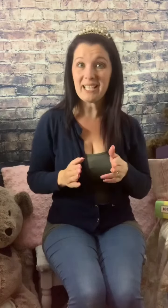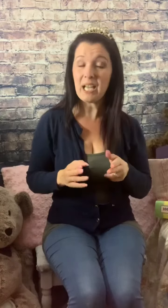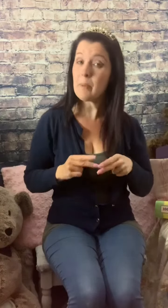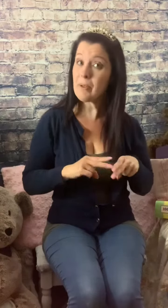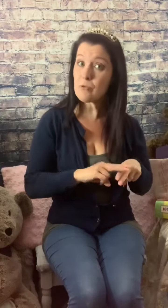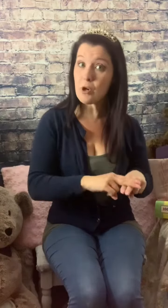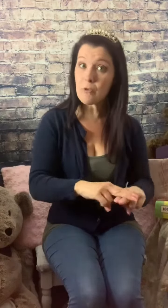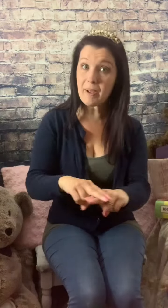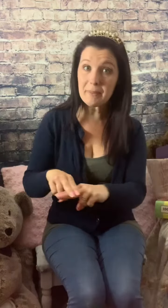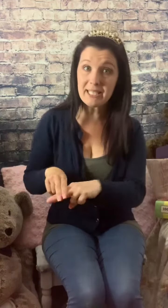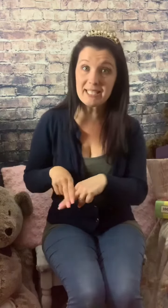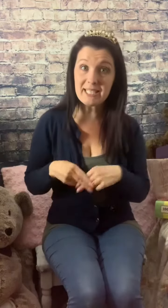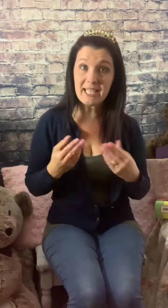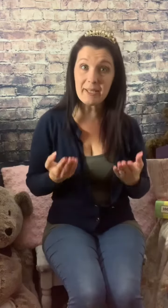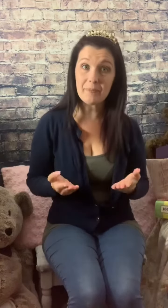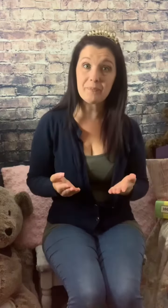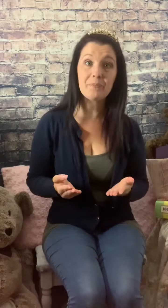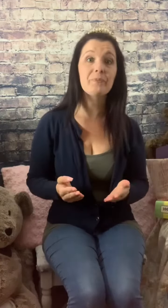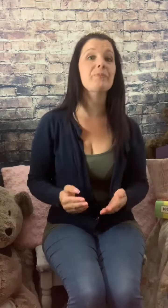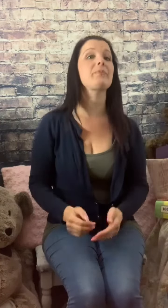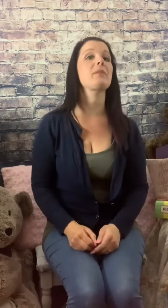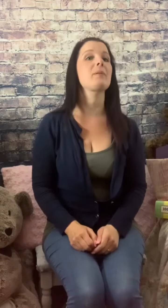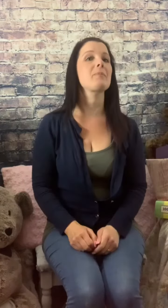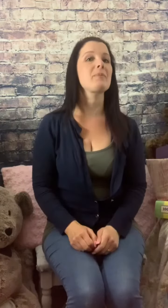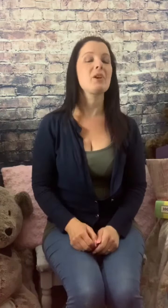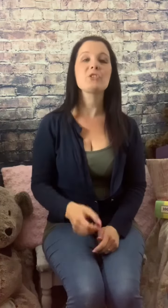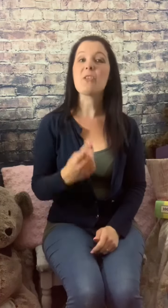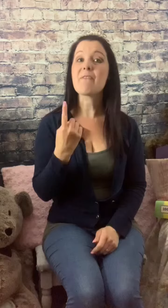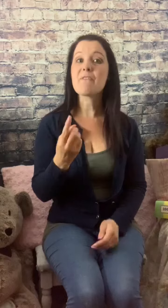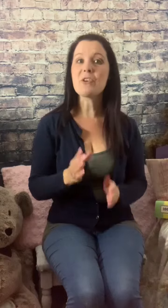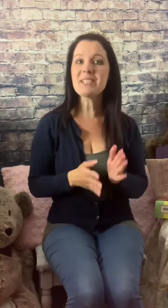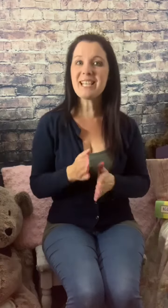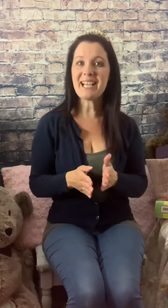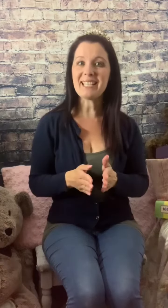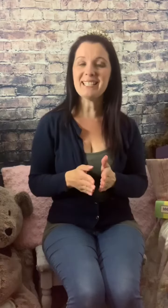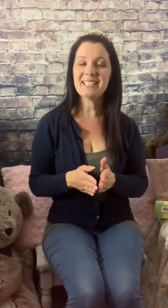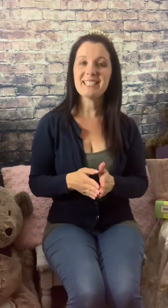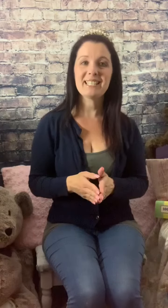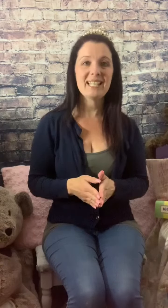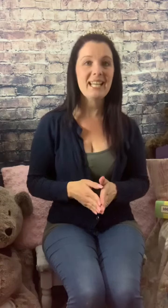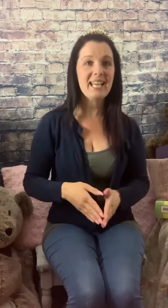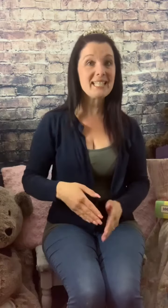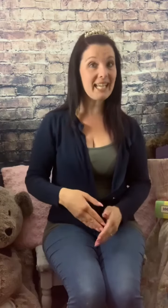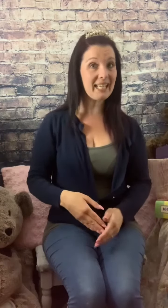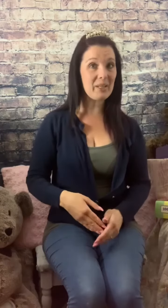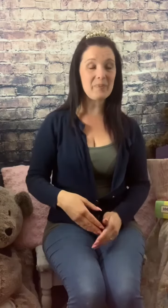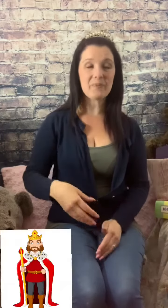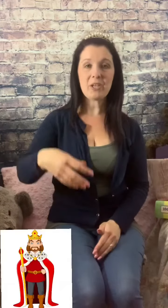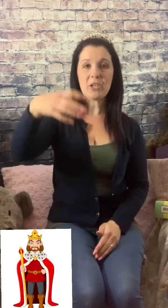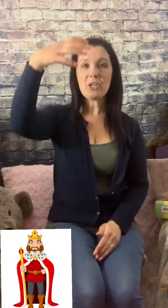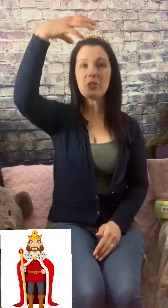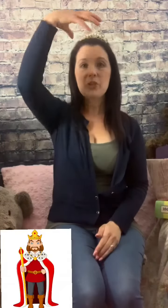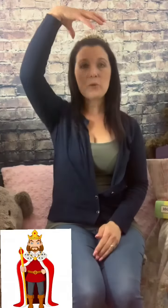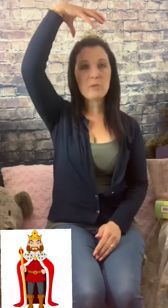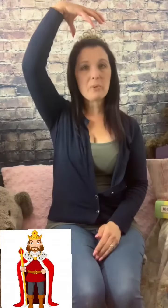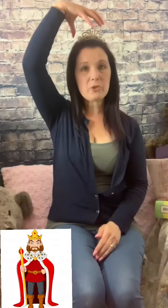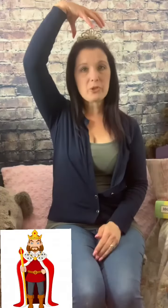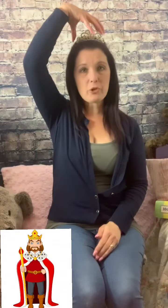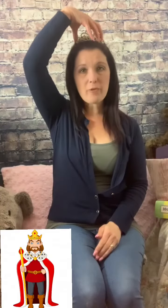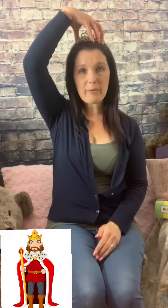about the royal family today. So the first sign is king. So you're going to put the crown on